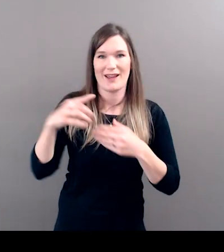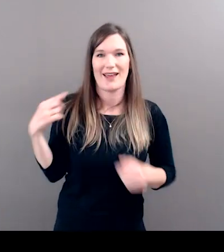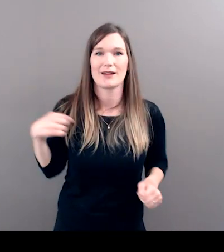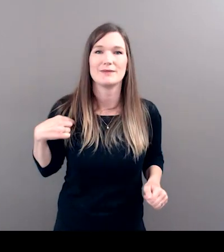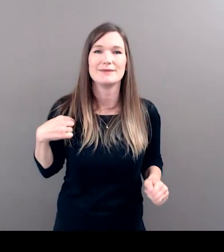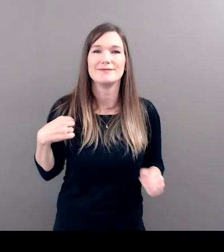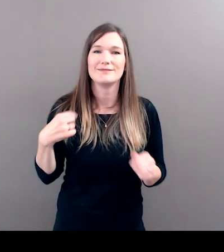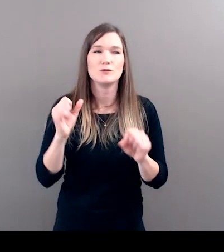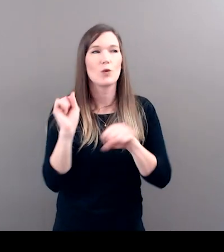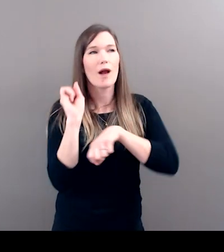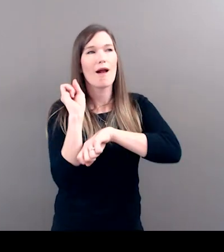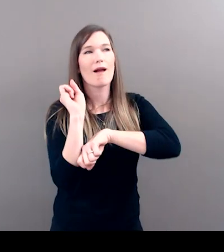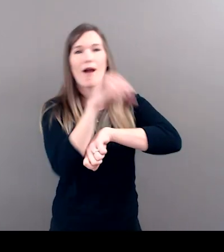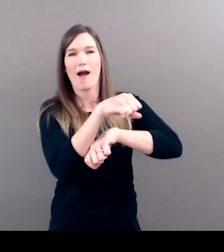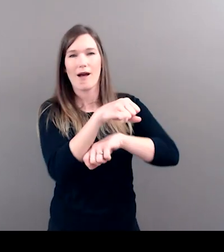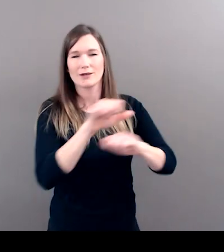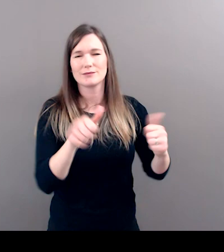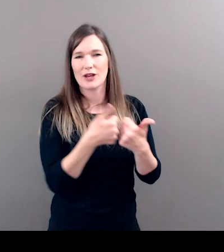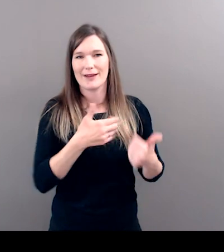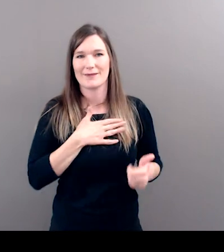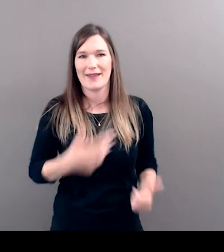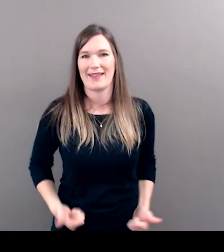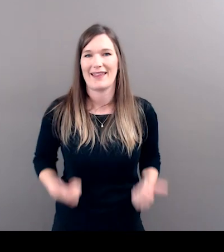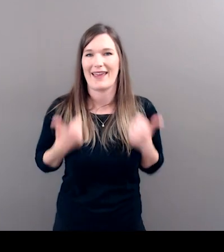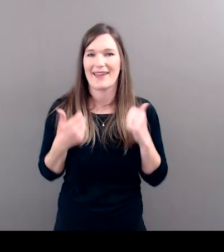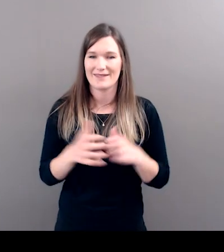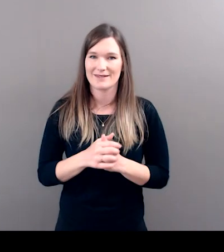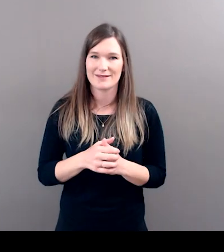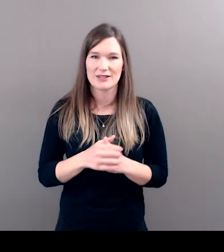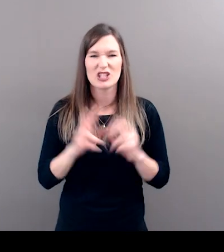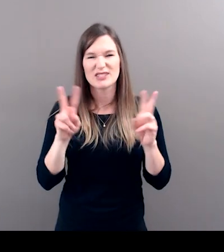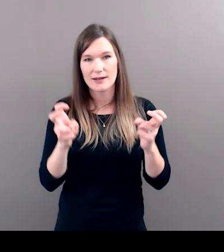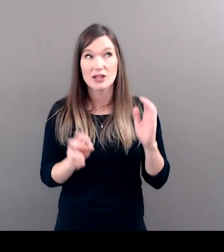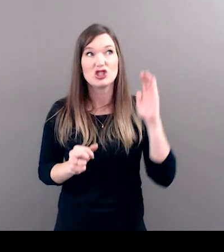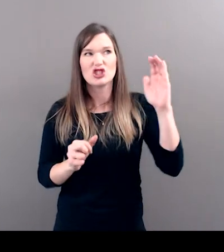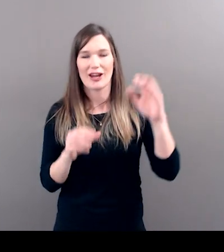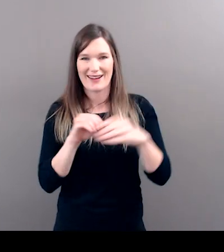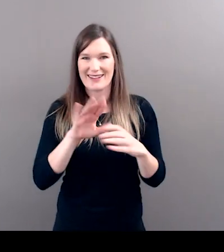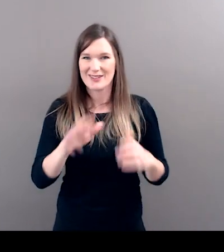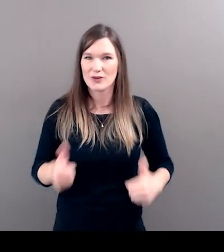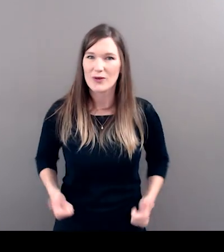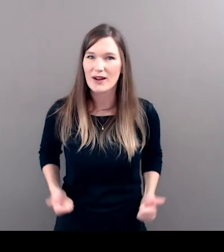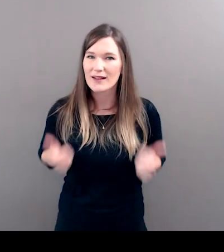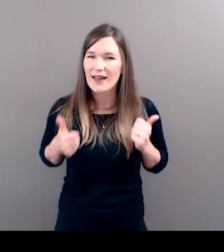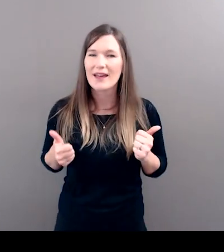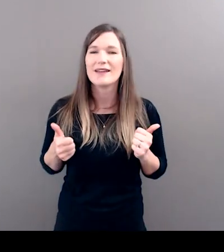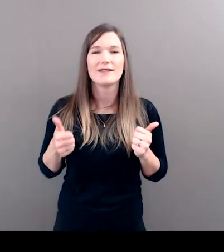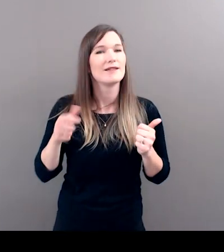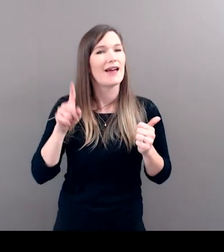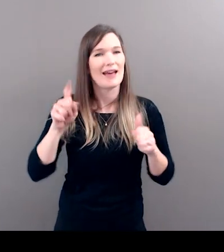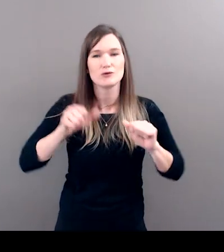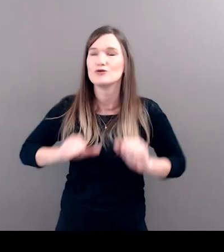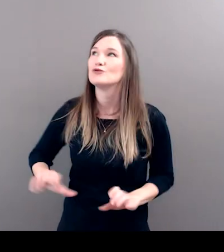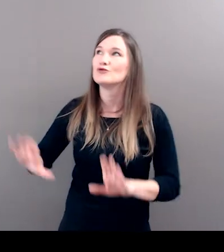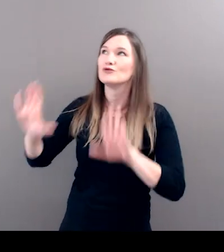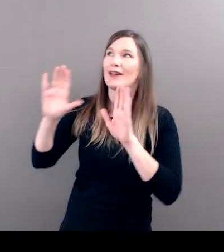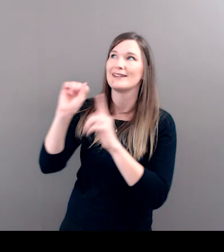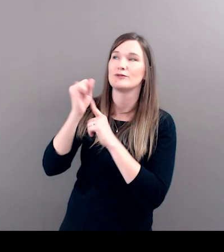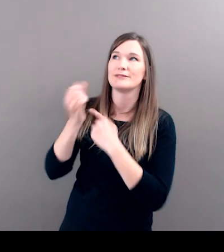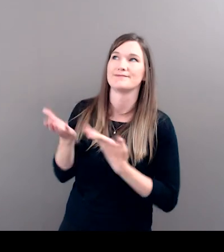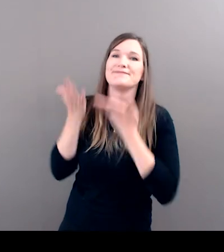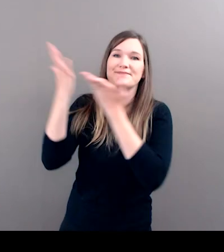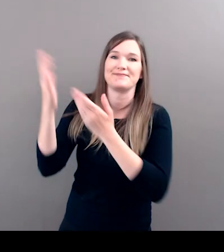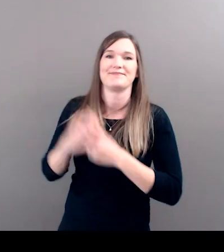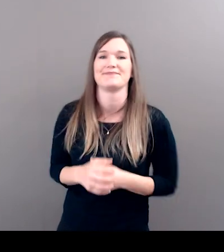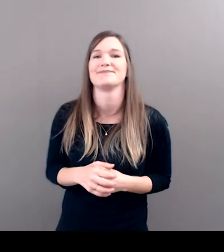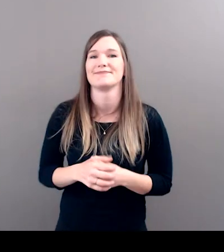life. But first, you have to surrender your life to Christ and say, I'm going to do it your way. So I'm going to ask all of you right where you're at, bow your heads and close